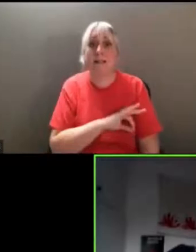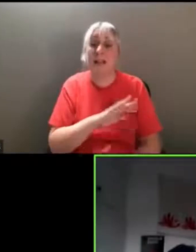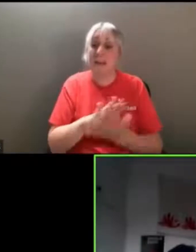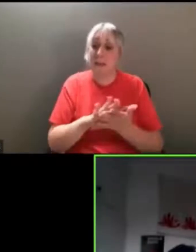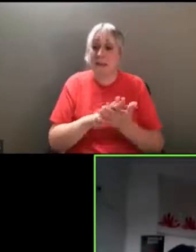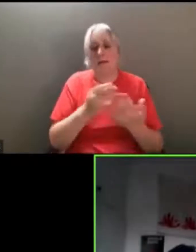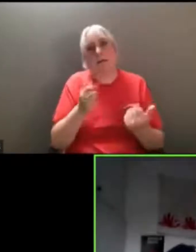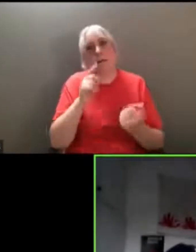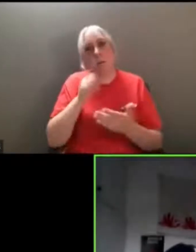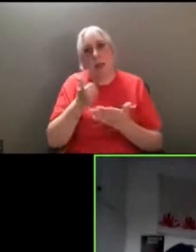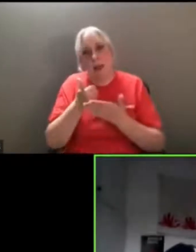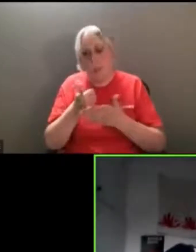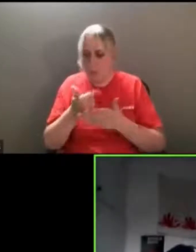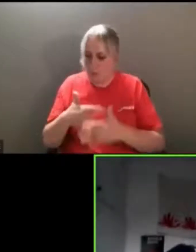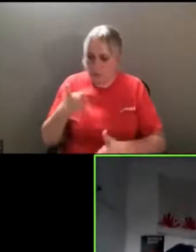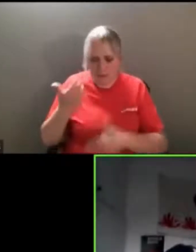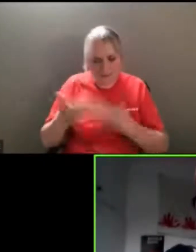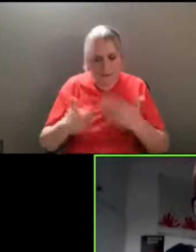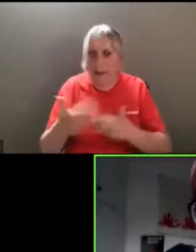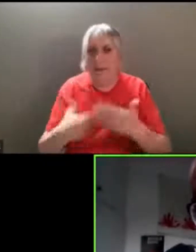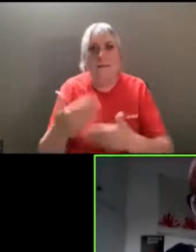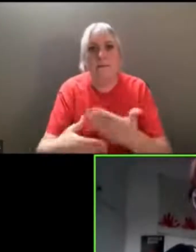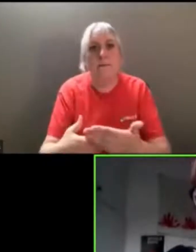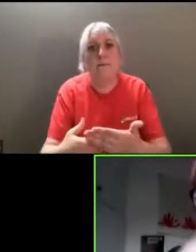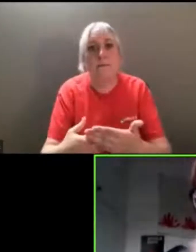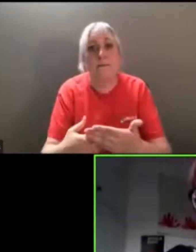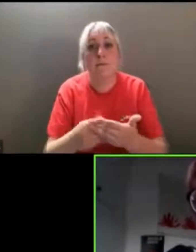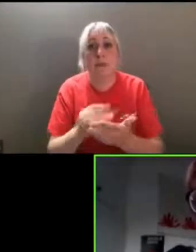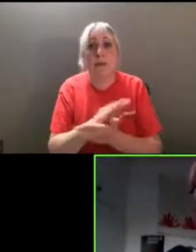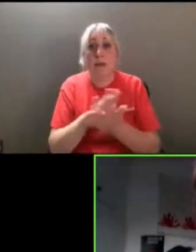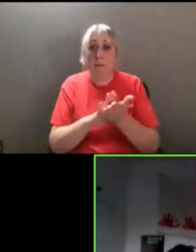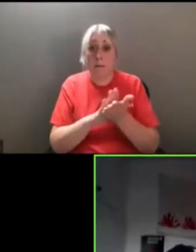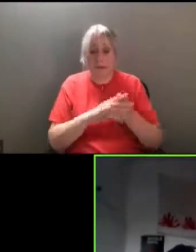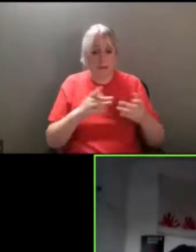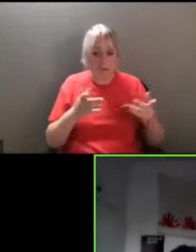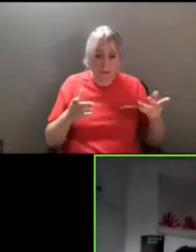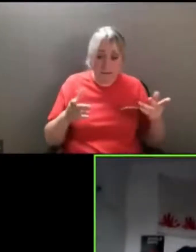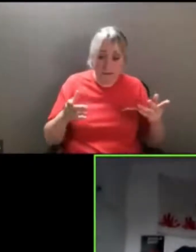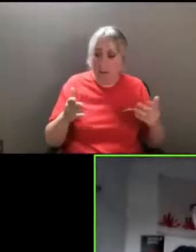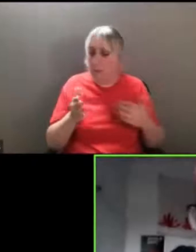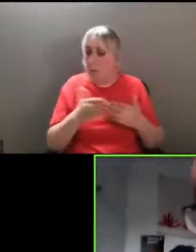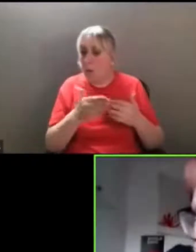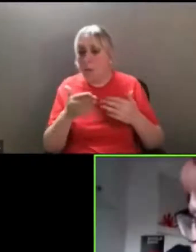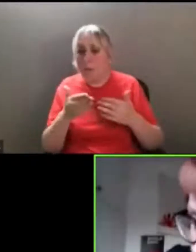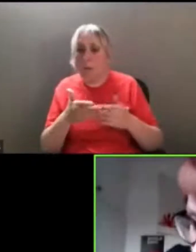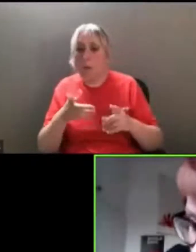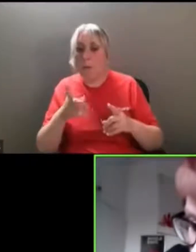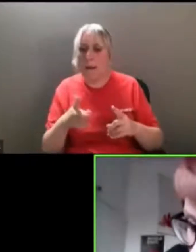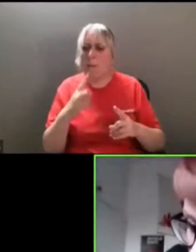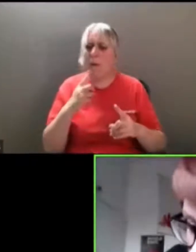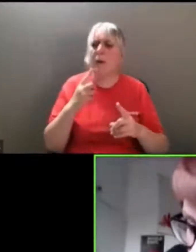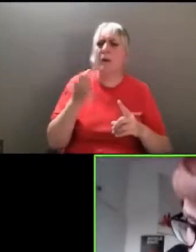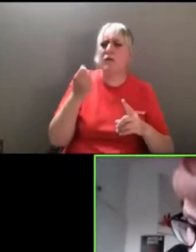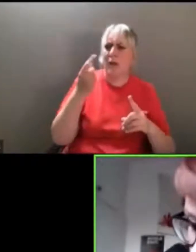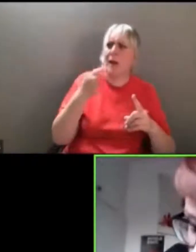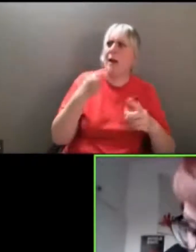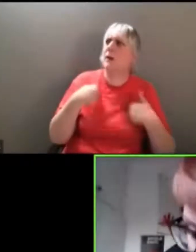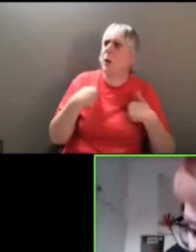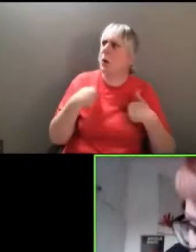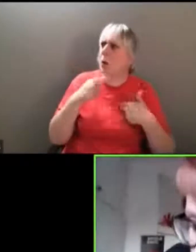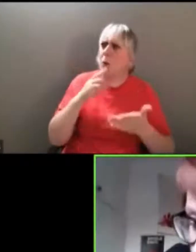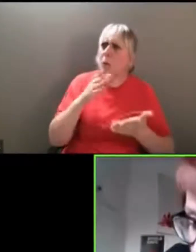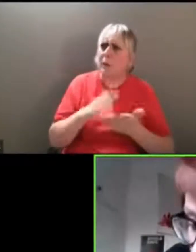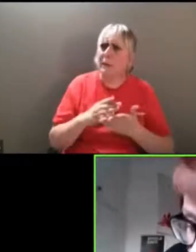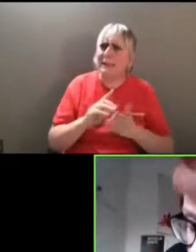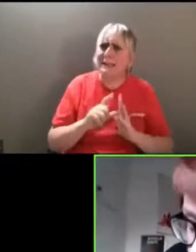support you to get by. So I think actually what we've seen are greater numbers of people identifying as disabled.